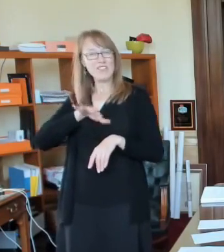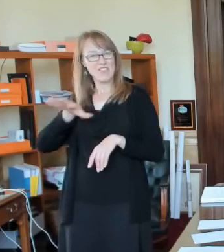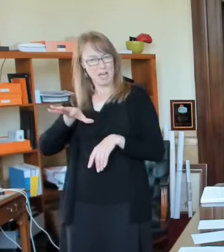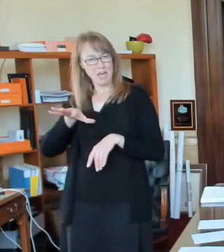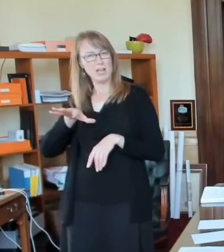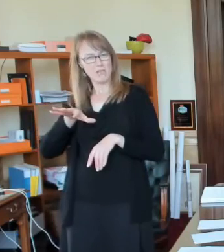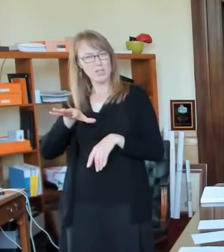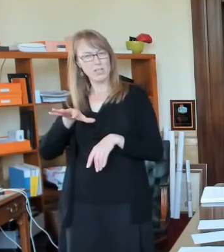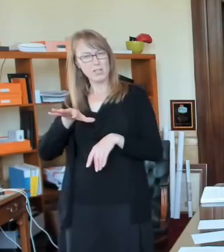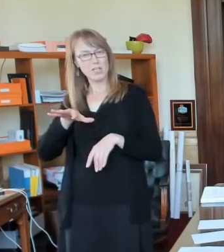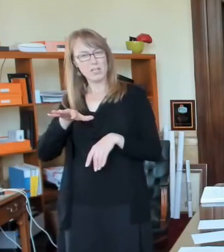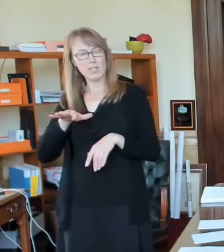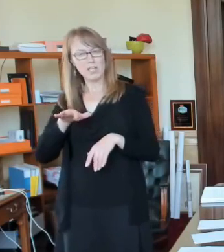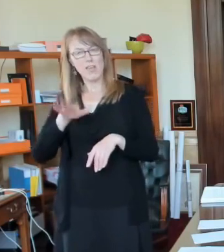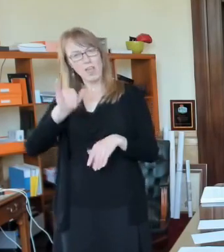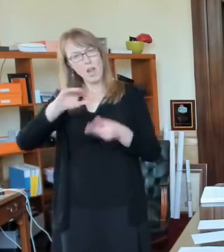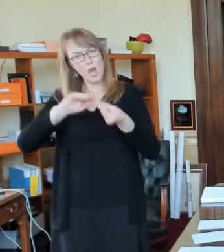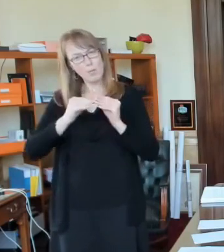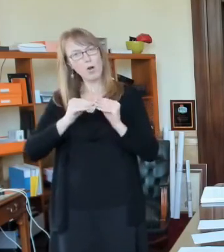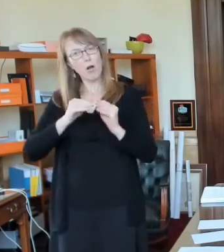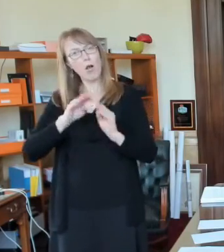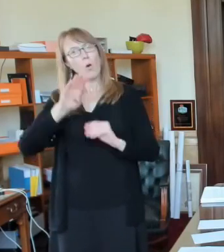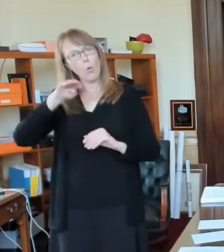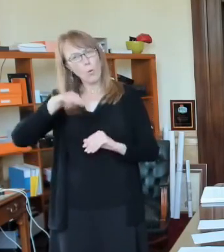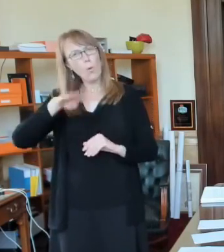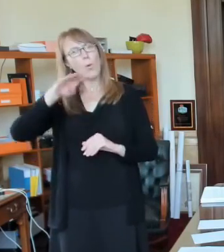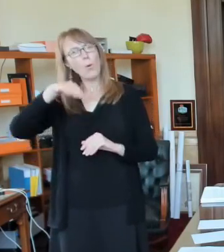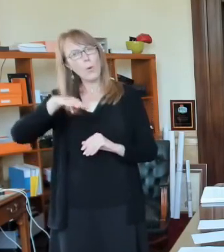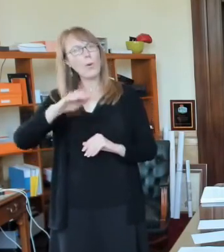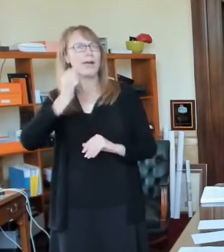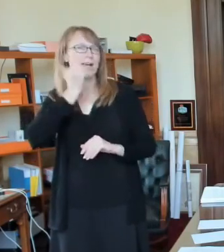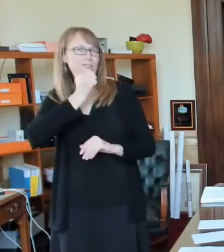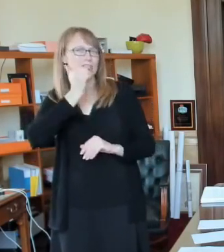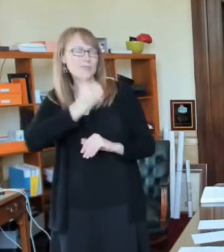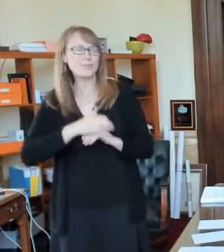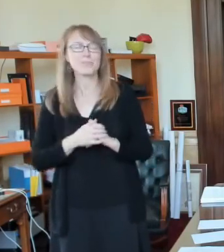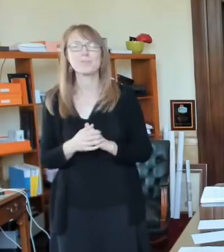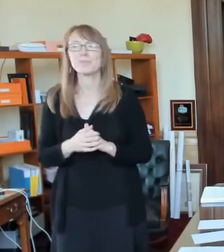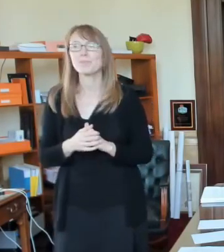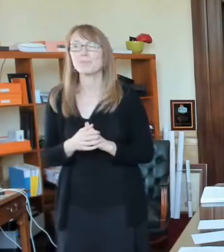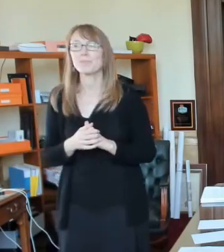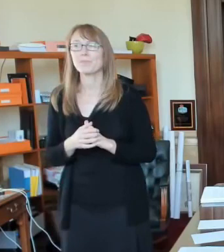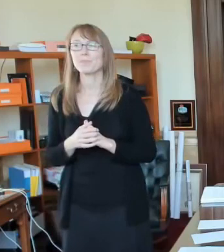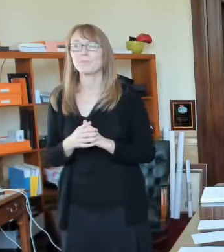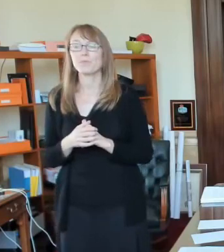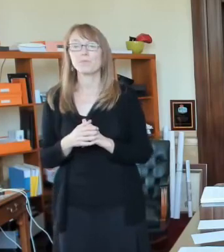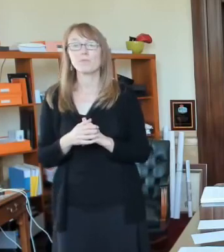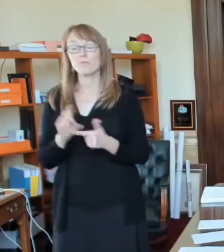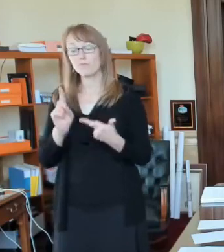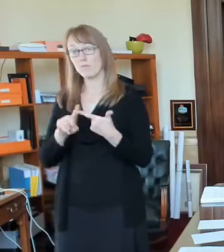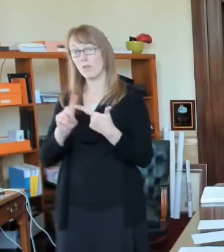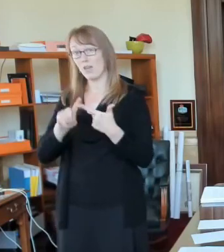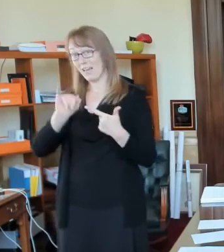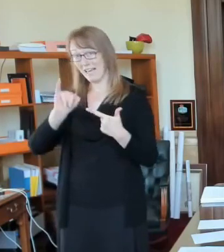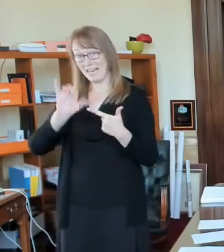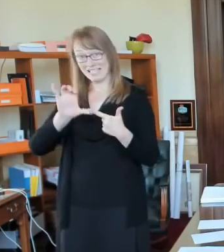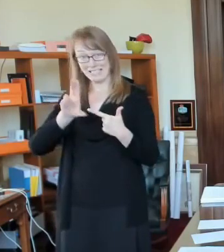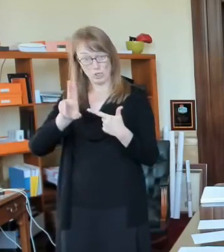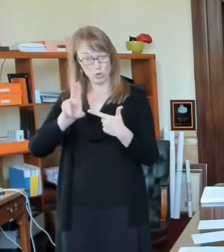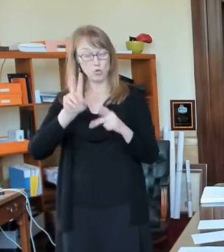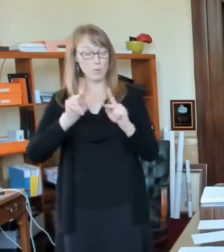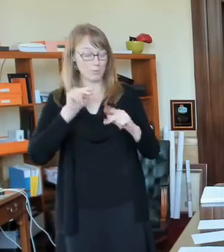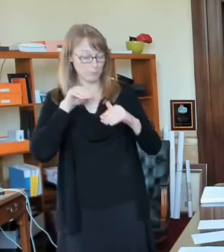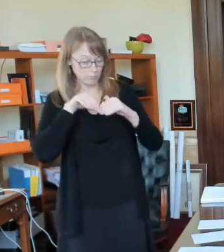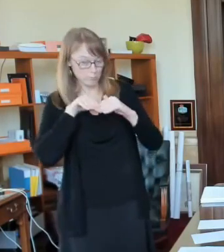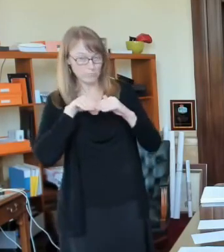see this number goes up and down a little bit each day. 52 people in the ICU.